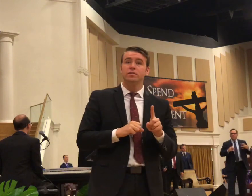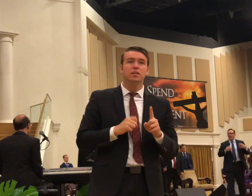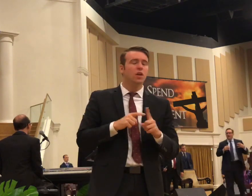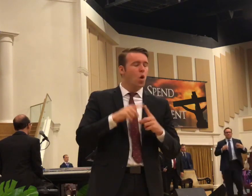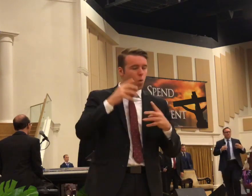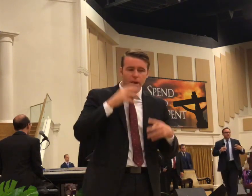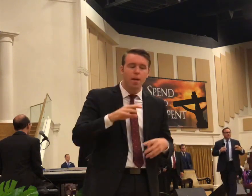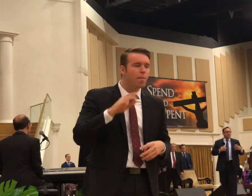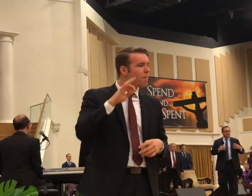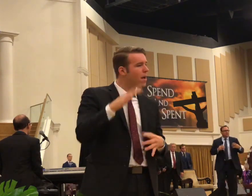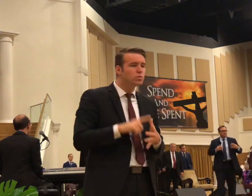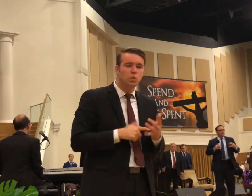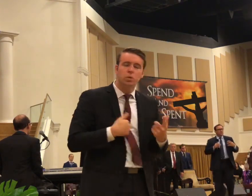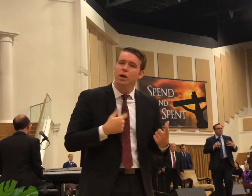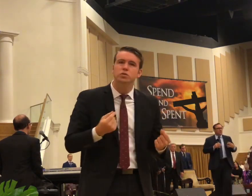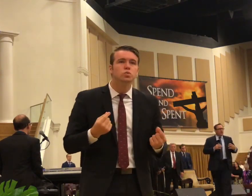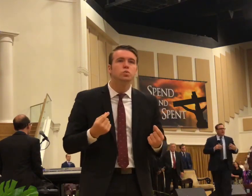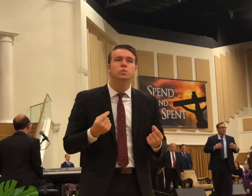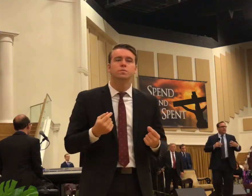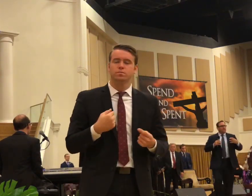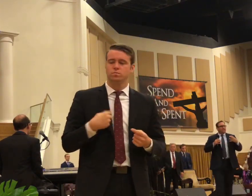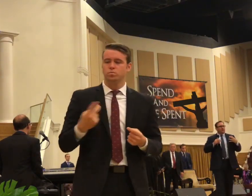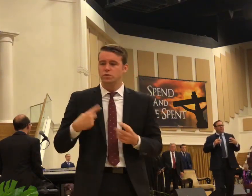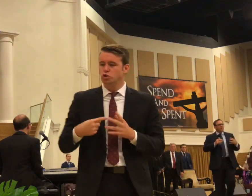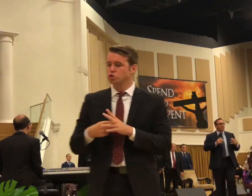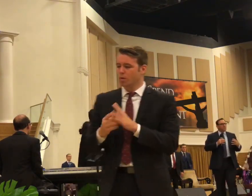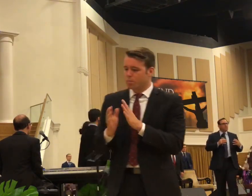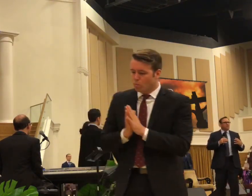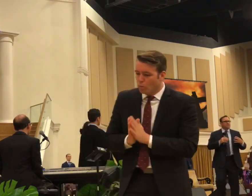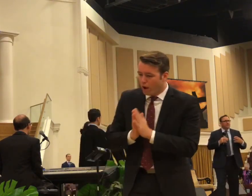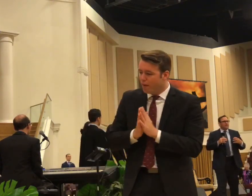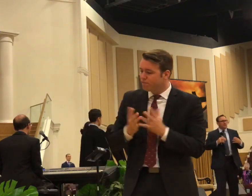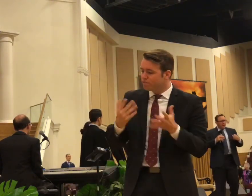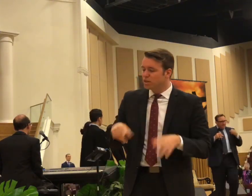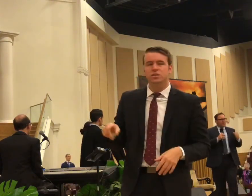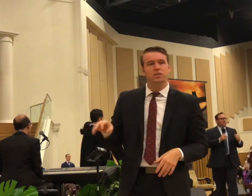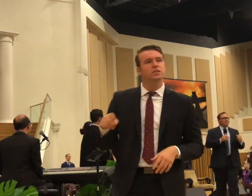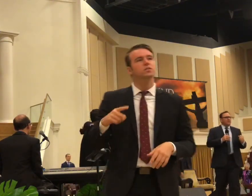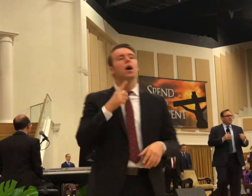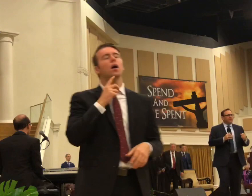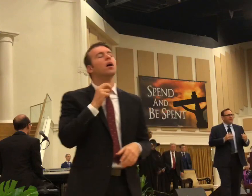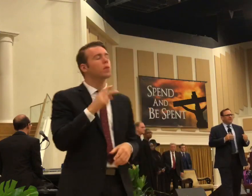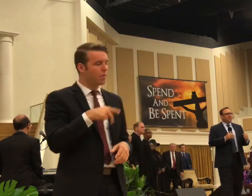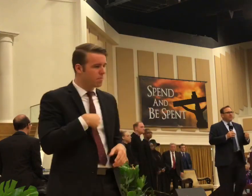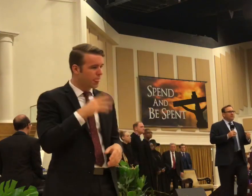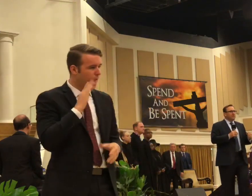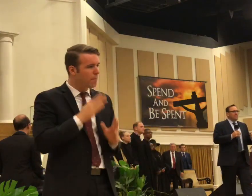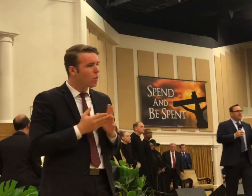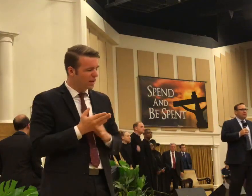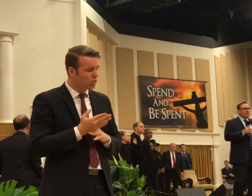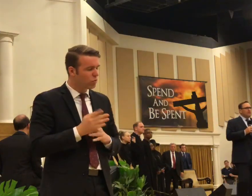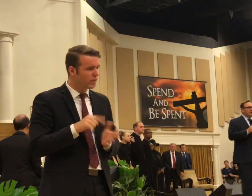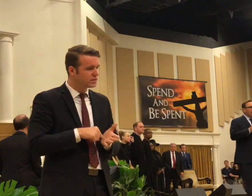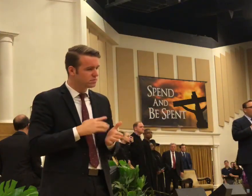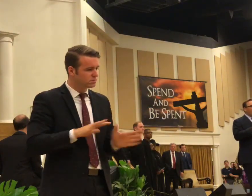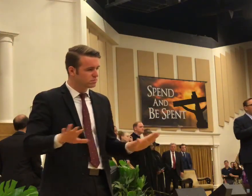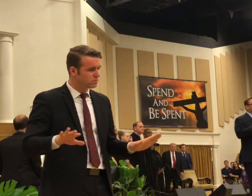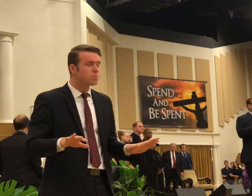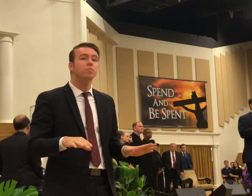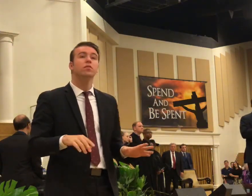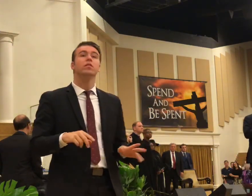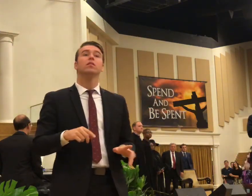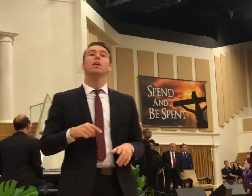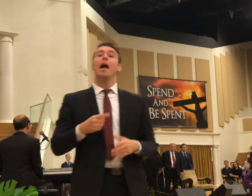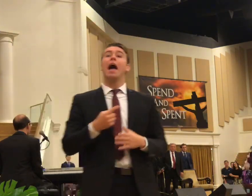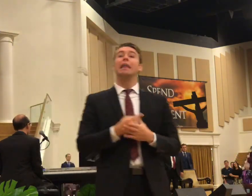weeping, crying, "Pastor, what do I do?" We began to pray. By the time that prayer was over, he said, "I'm going to get through this." And I